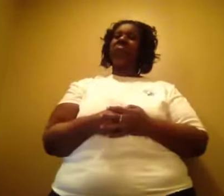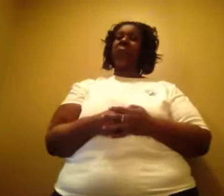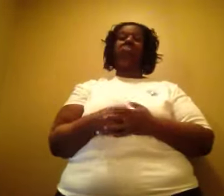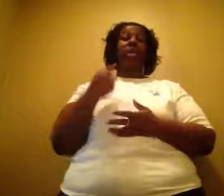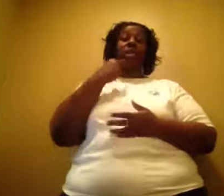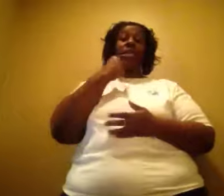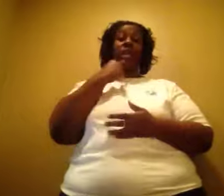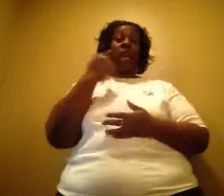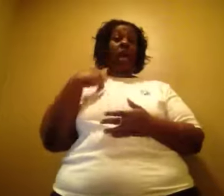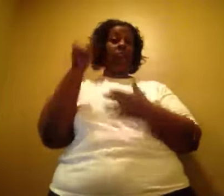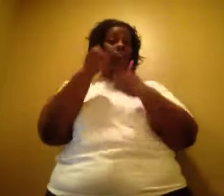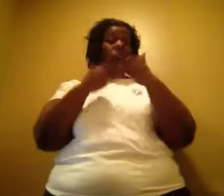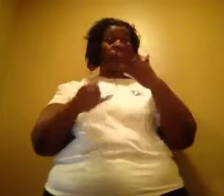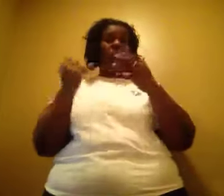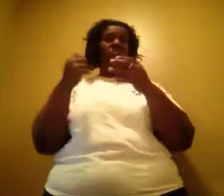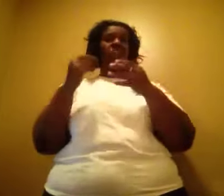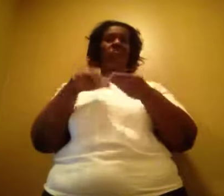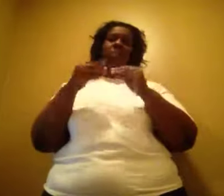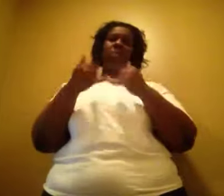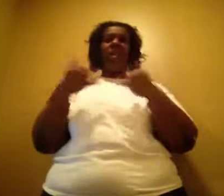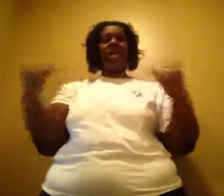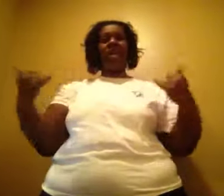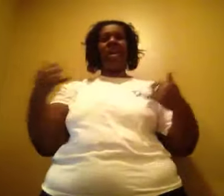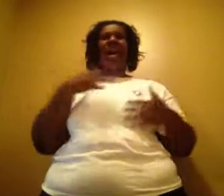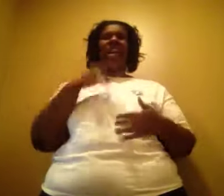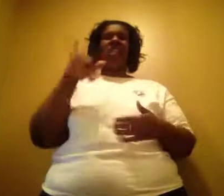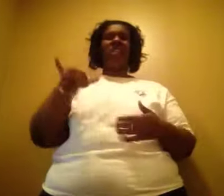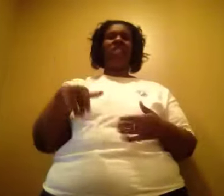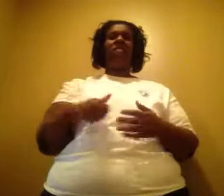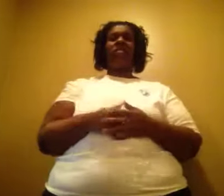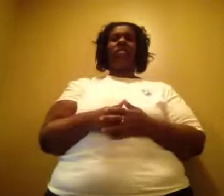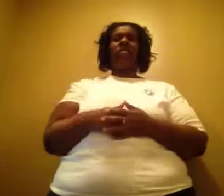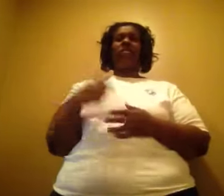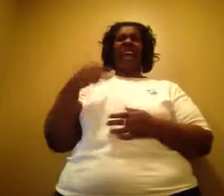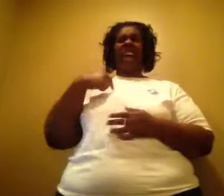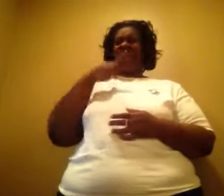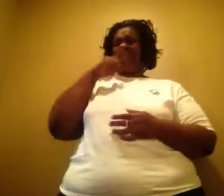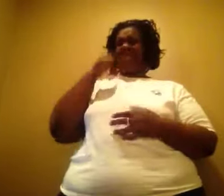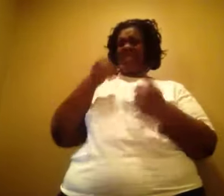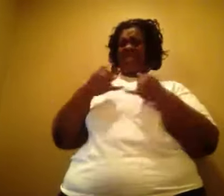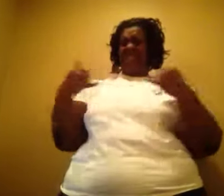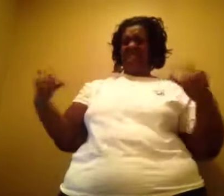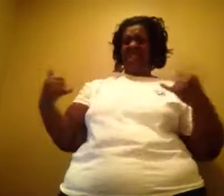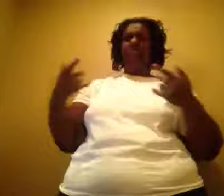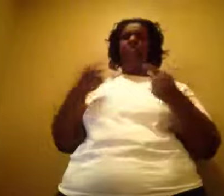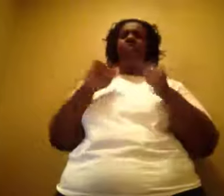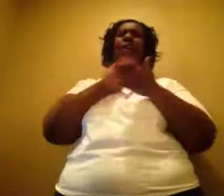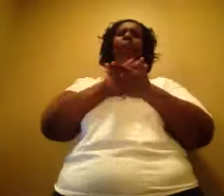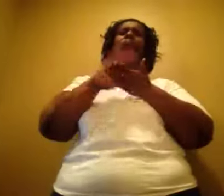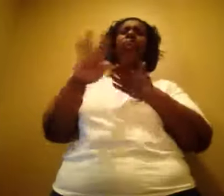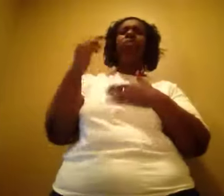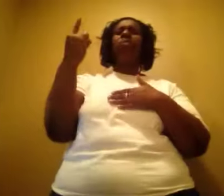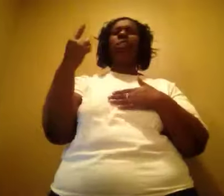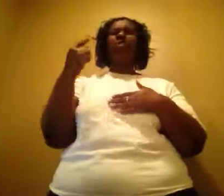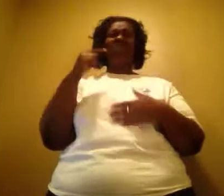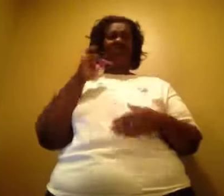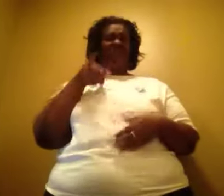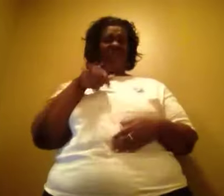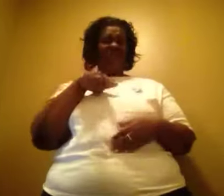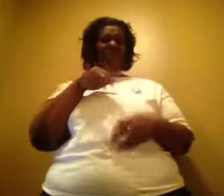want to draw the number line again. Actually, I have a line tool, so I shouldn't give you all those ugly-looking lines that I've been giving you. Look at that. Look at that. That's amazing. Wait,